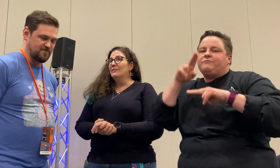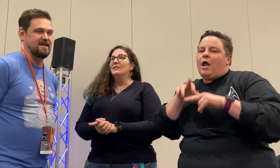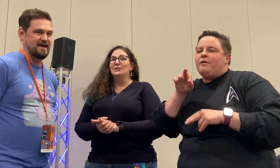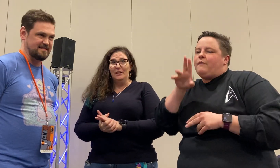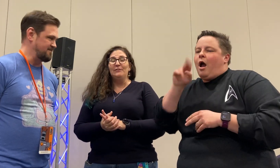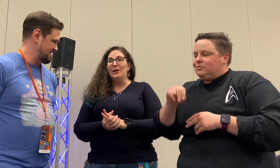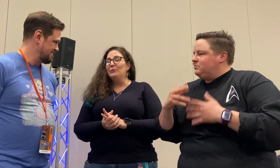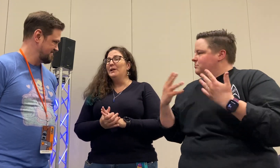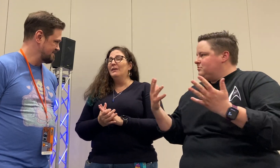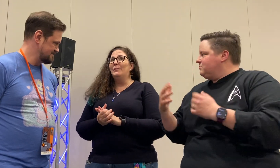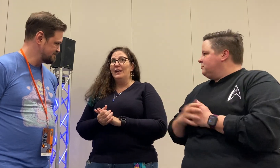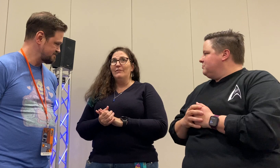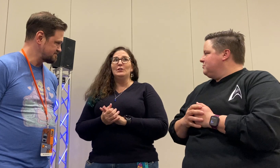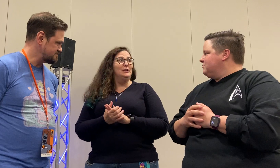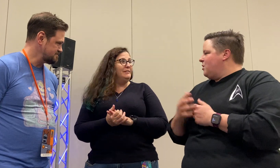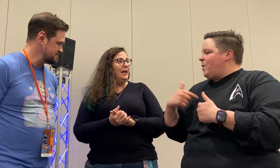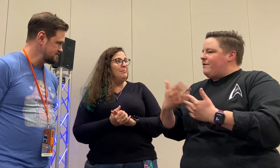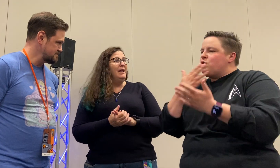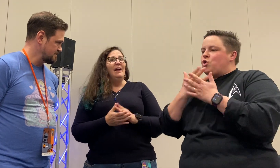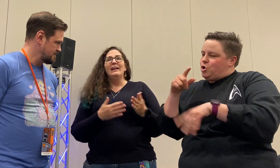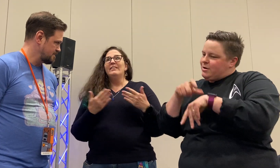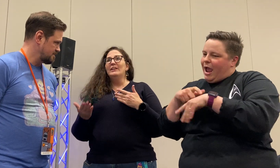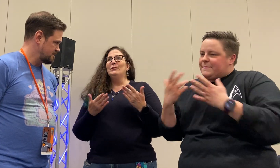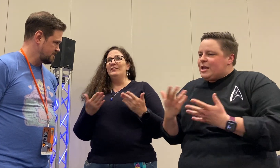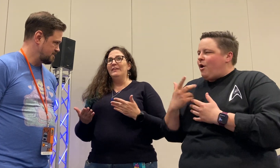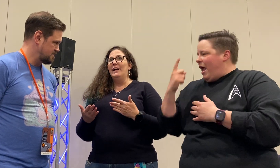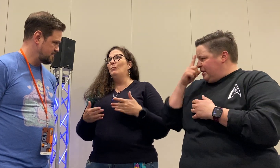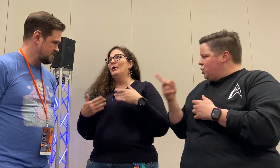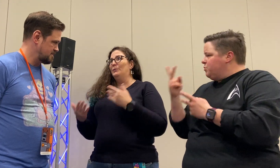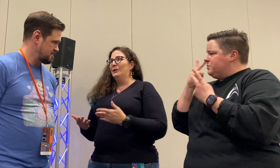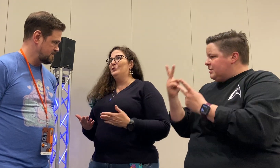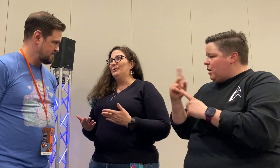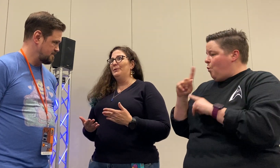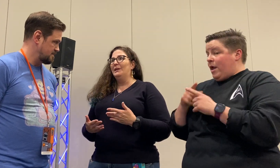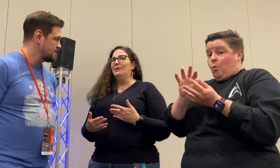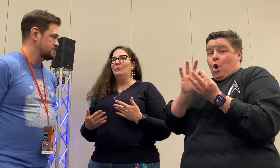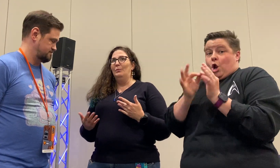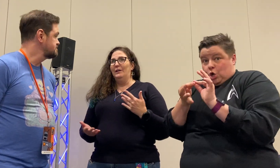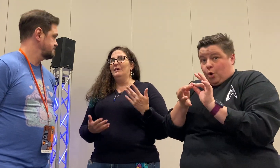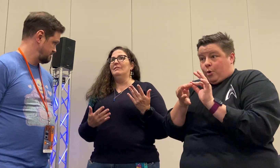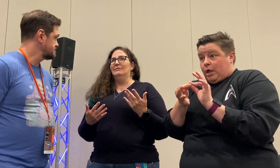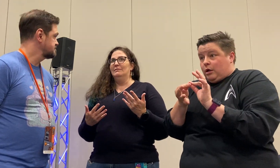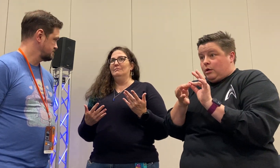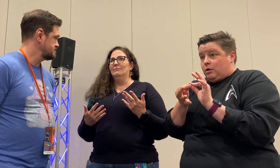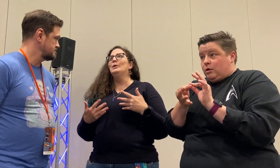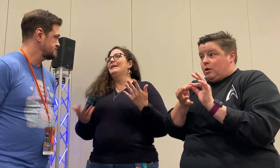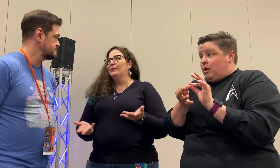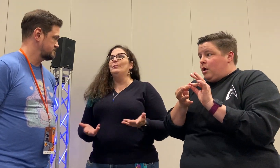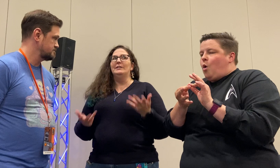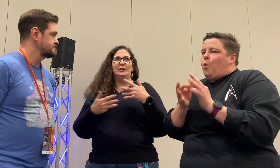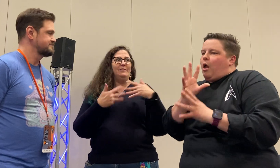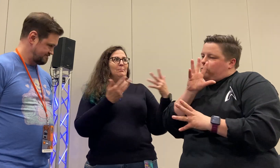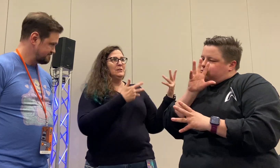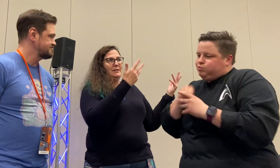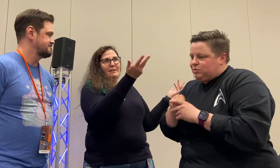fun. Just fun. We have a good time. And I think you see that when we're interpreting we're, we're into it just as much as